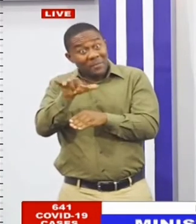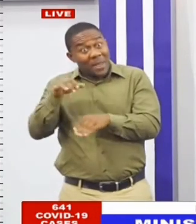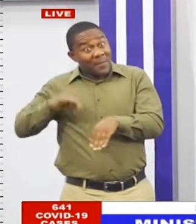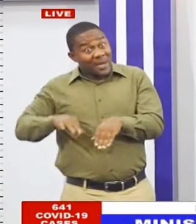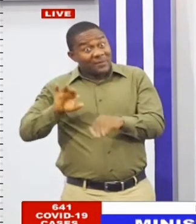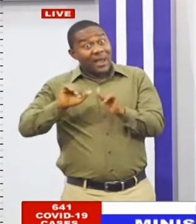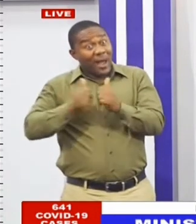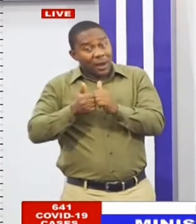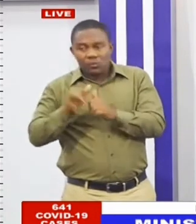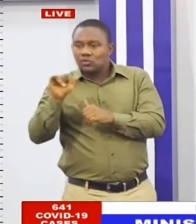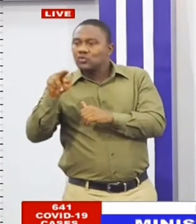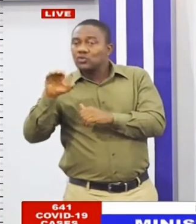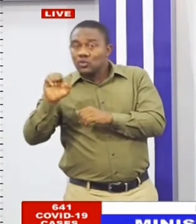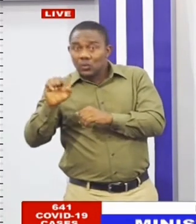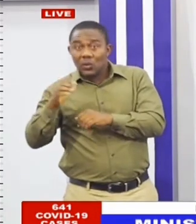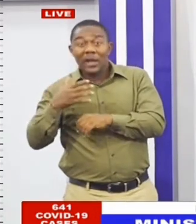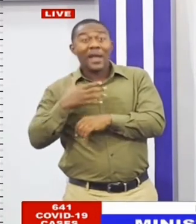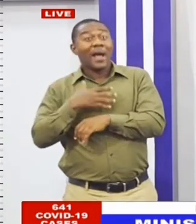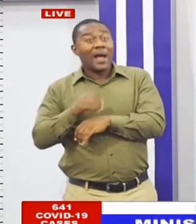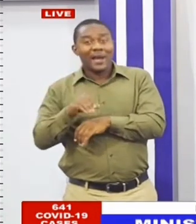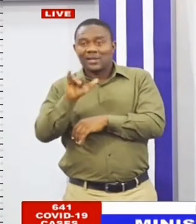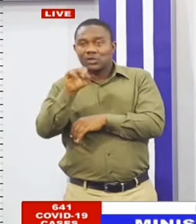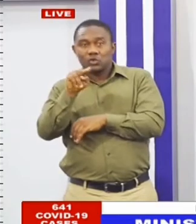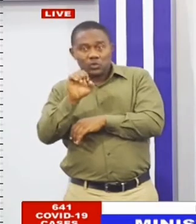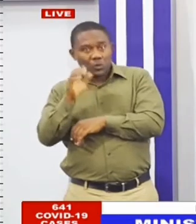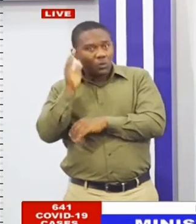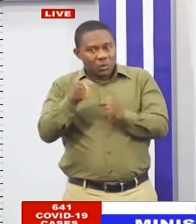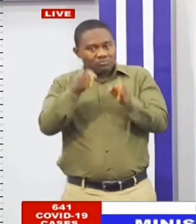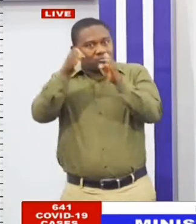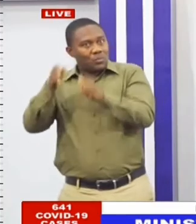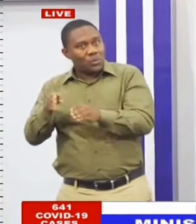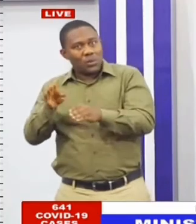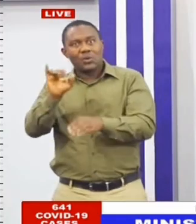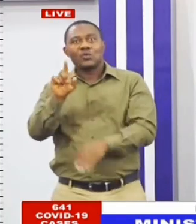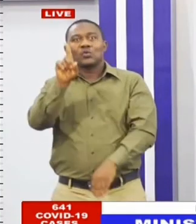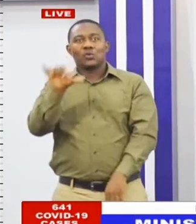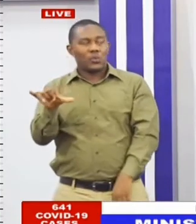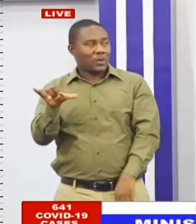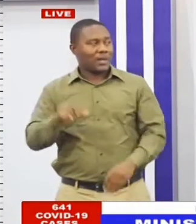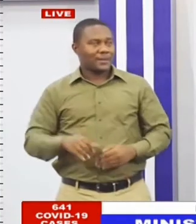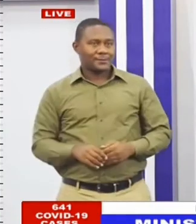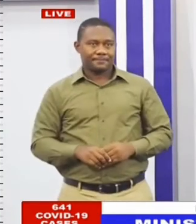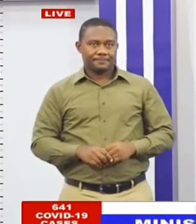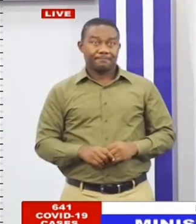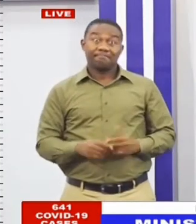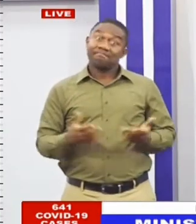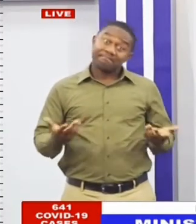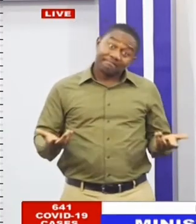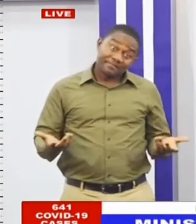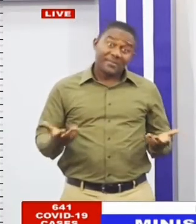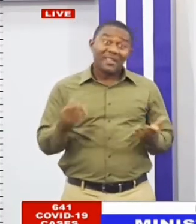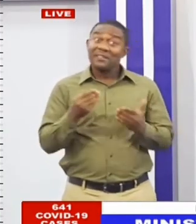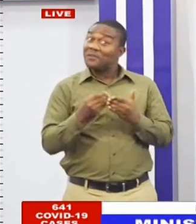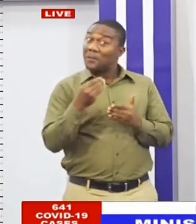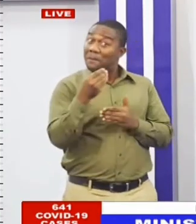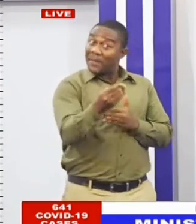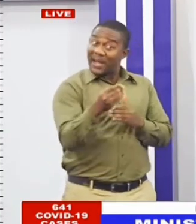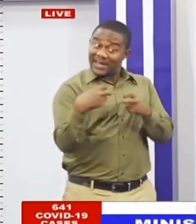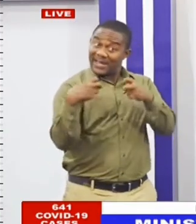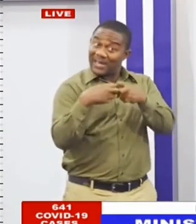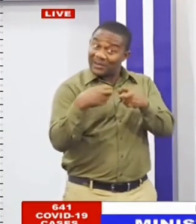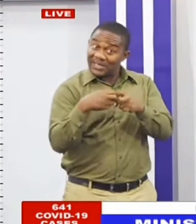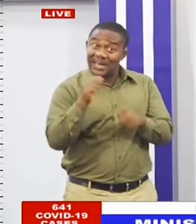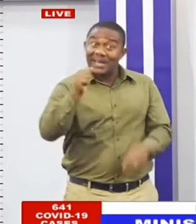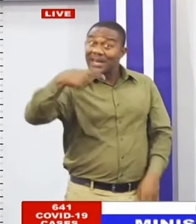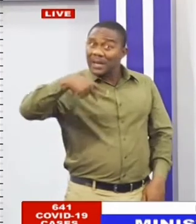June benefit will be in July. So that is how. So if you already bought a credit in April,